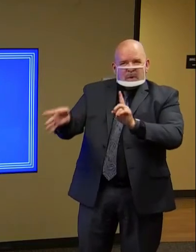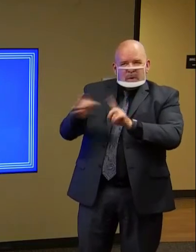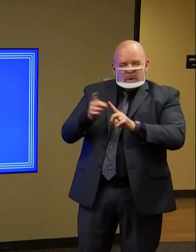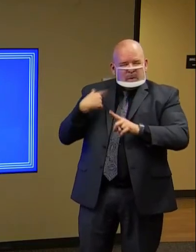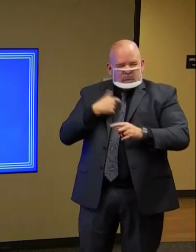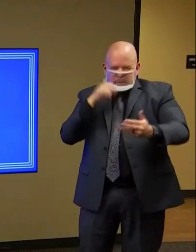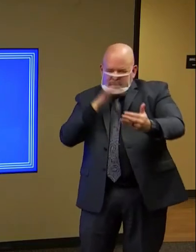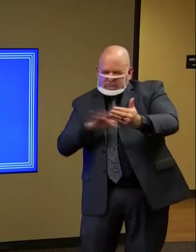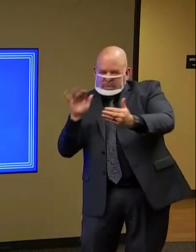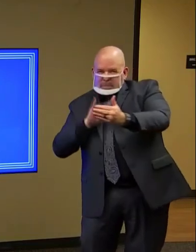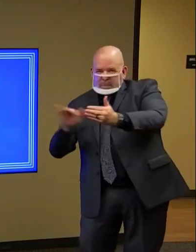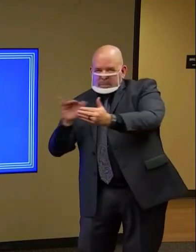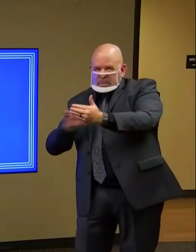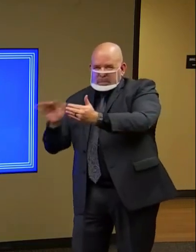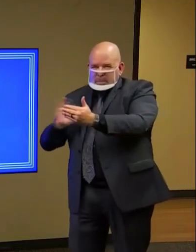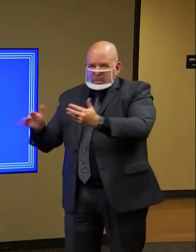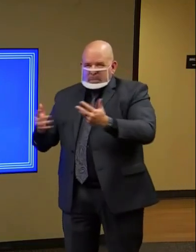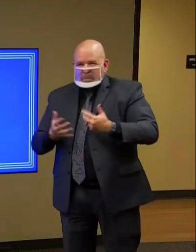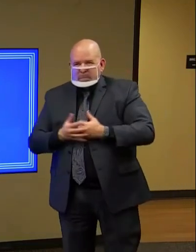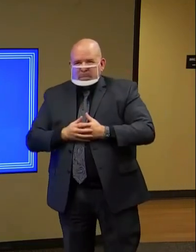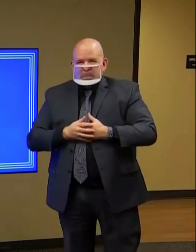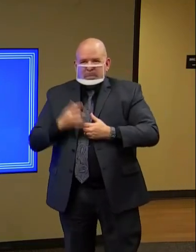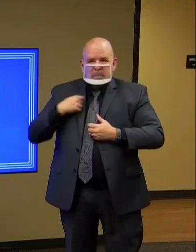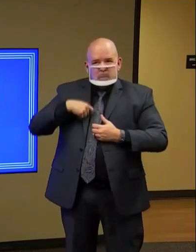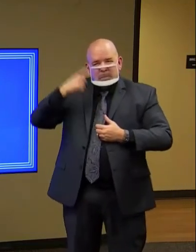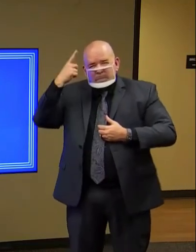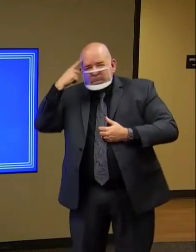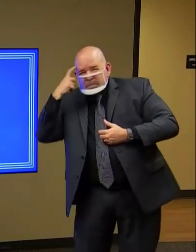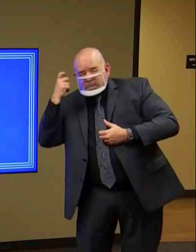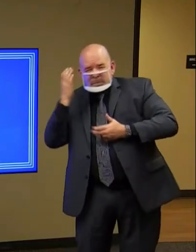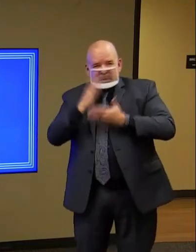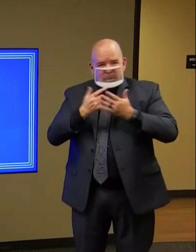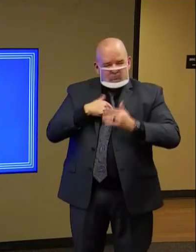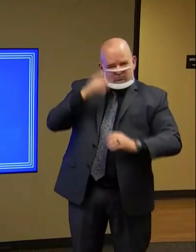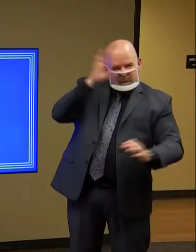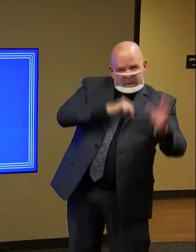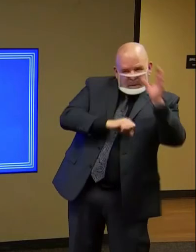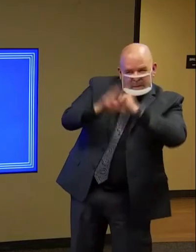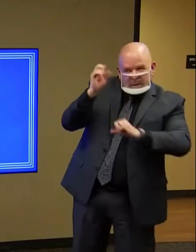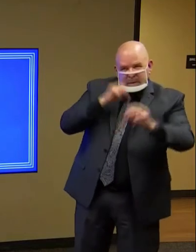so there was some speculation regarding, early on in